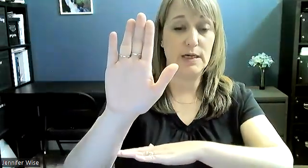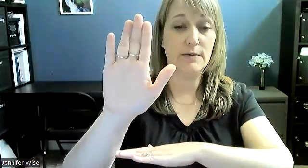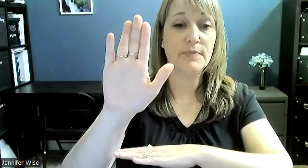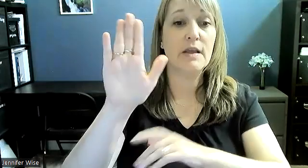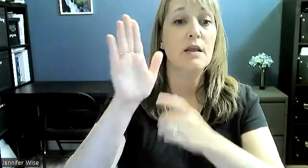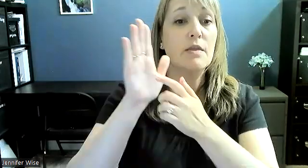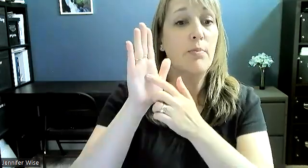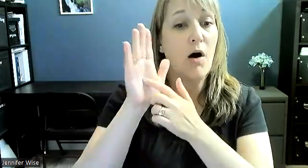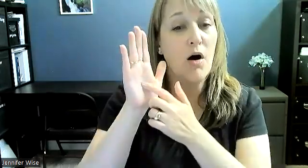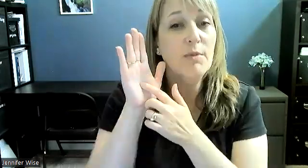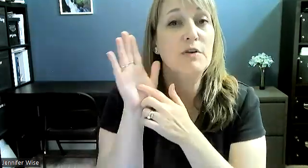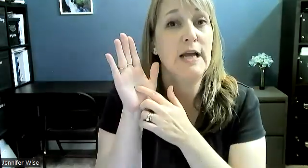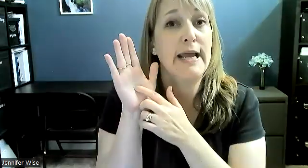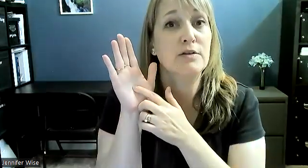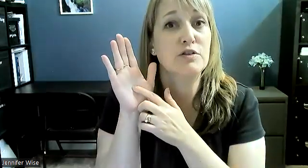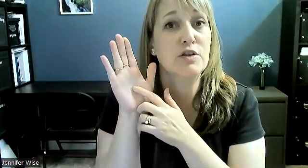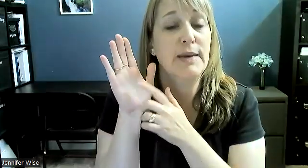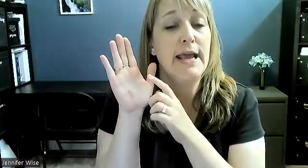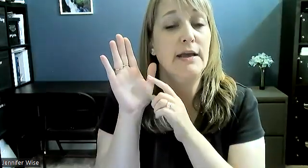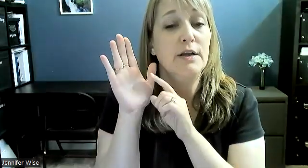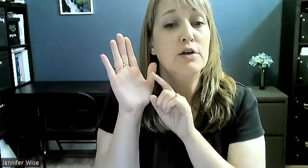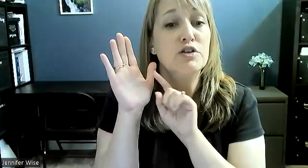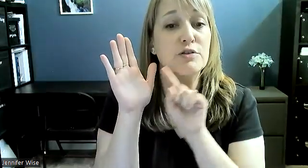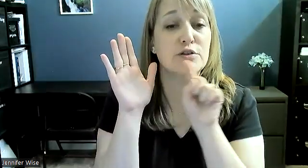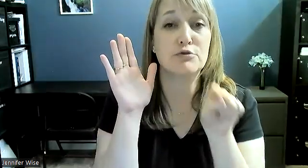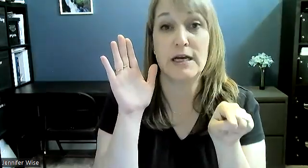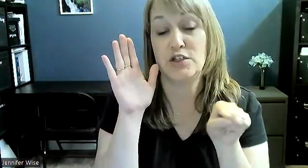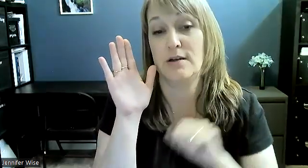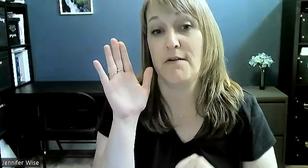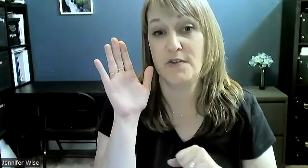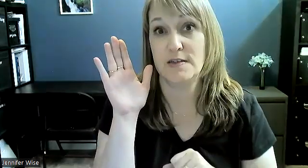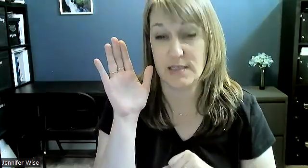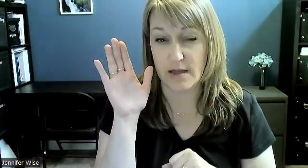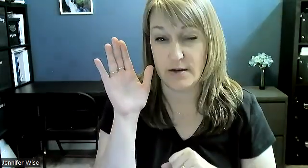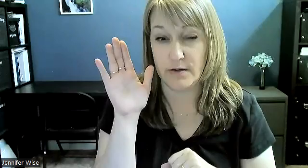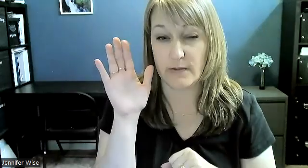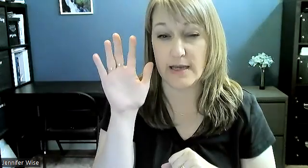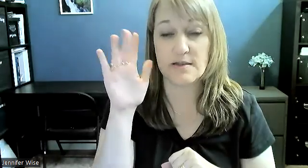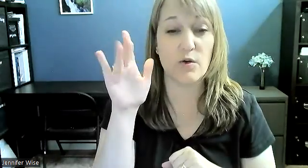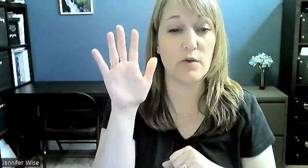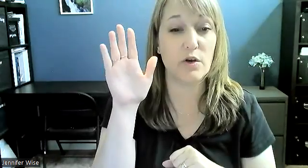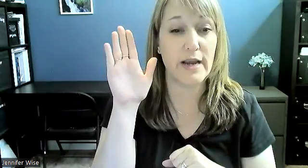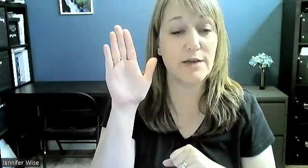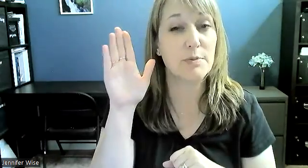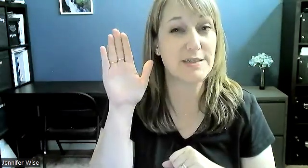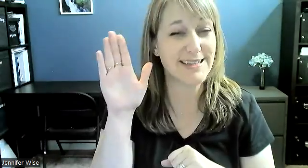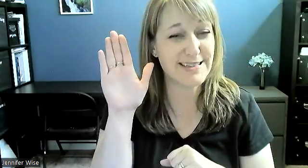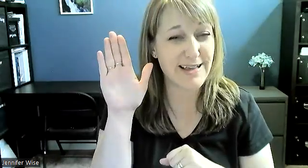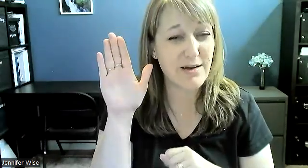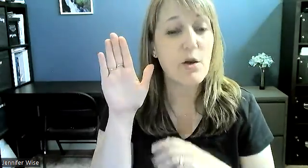well. The palm of your hand on your dominant hand shows the direction of the sun. Okay, so your hand represents the sun,